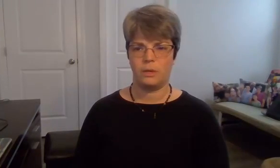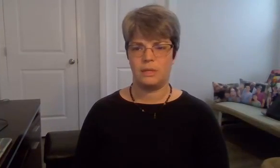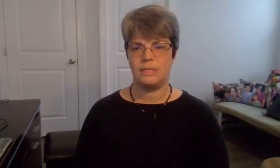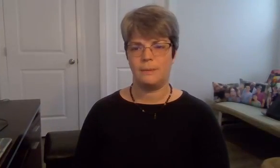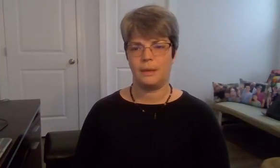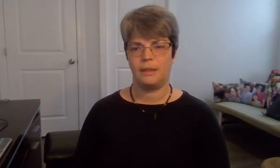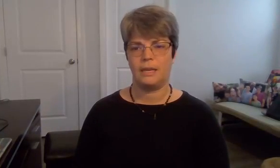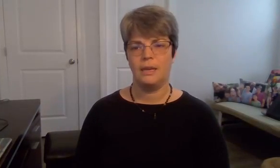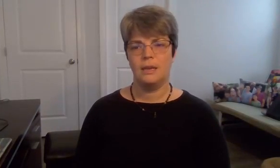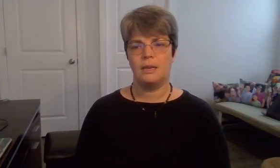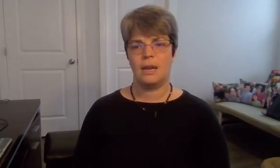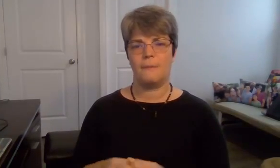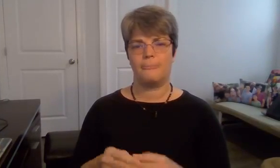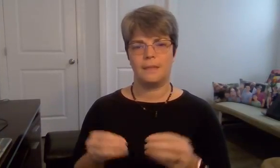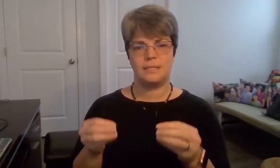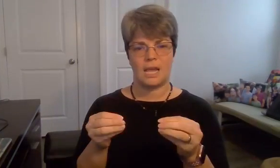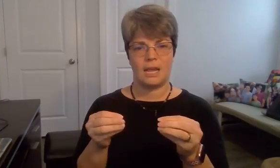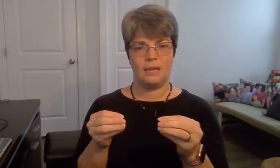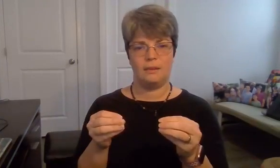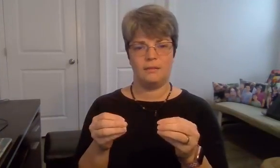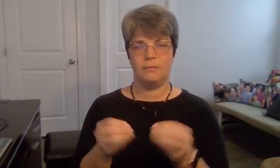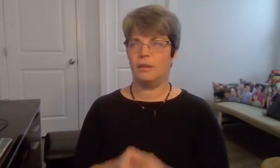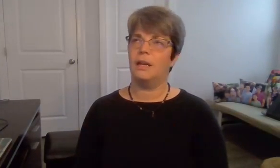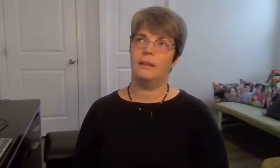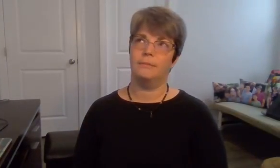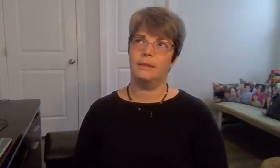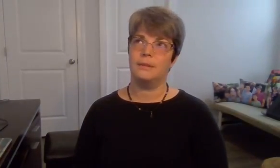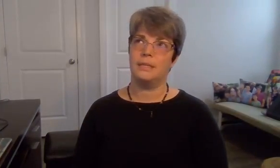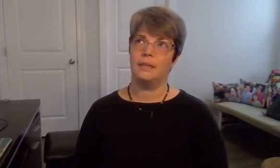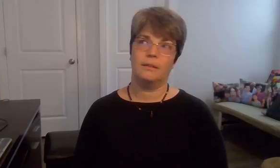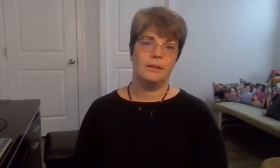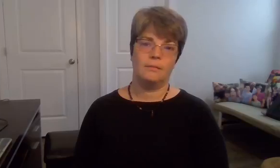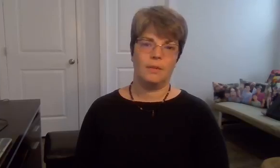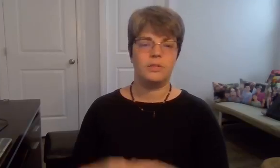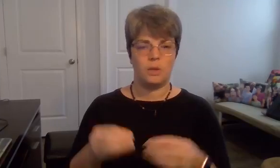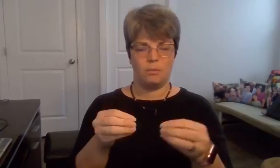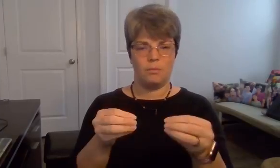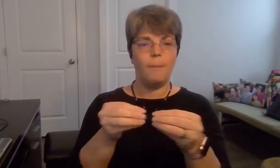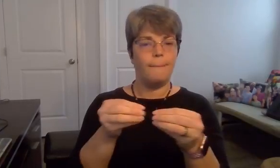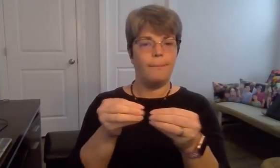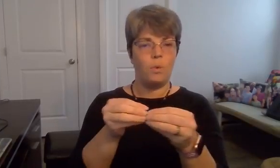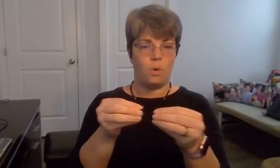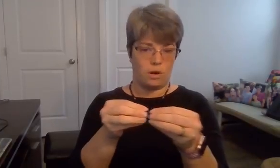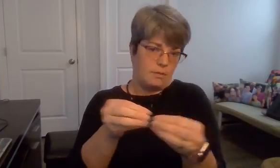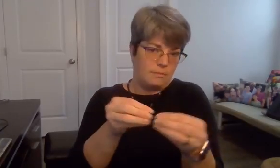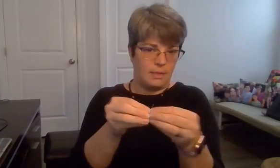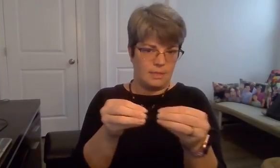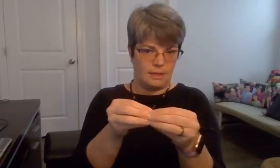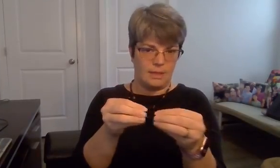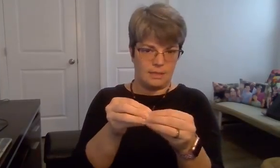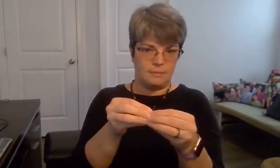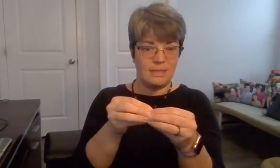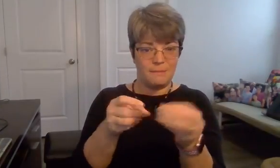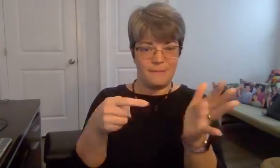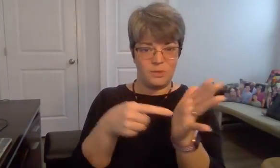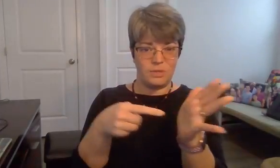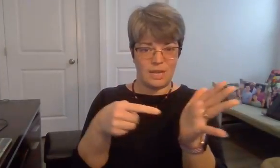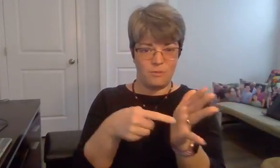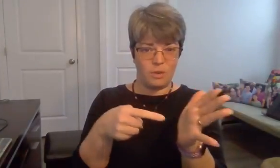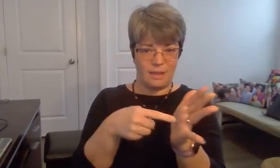would typically sign, let me see. So more is like this, but some babies will sign more like